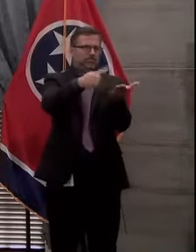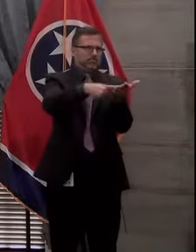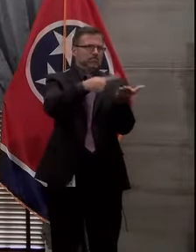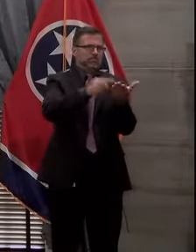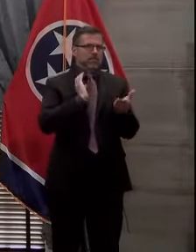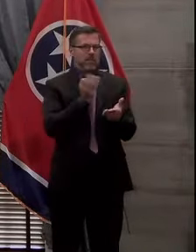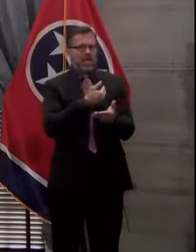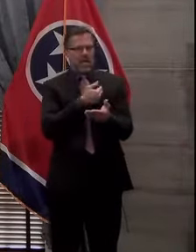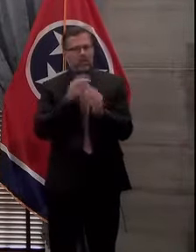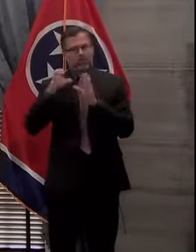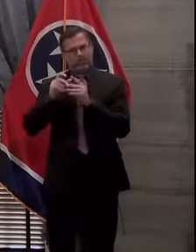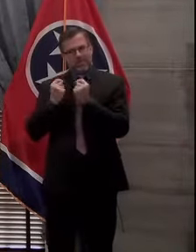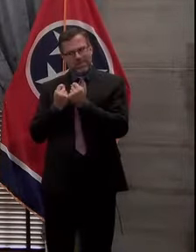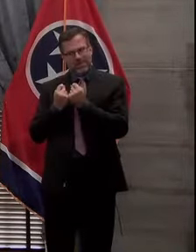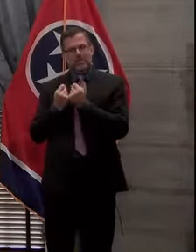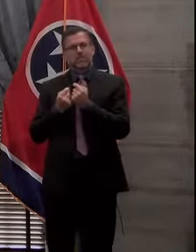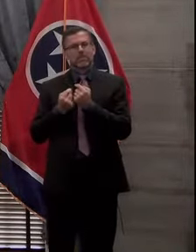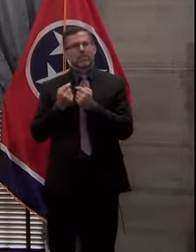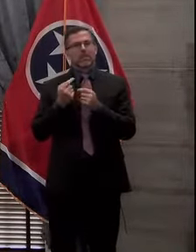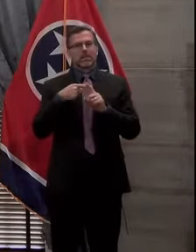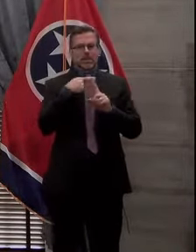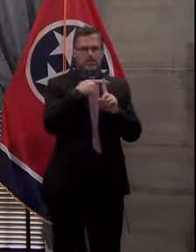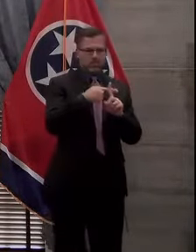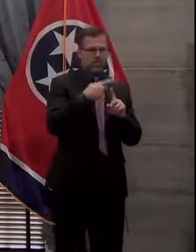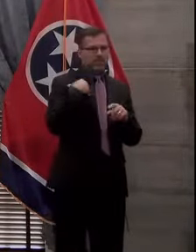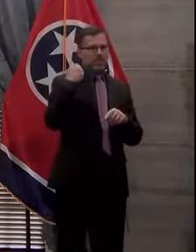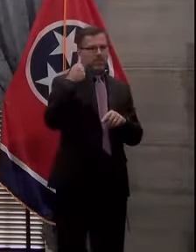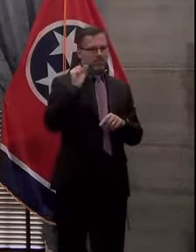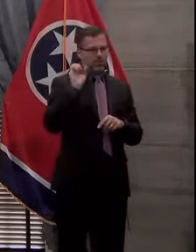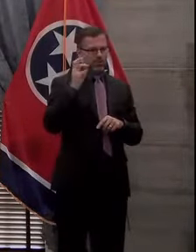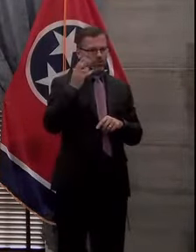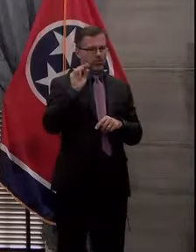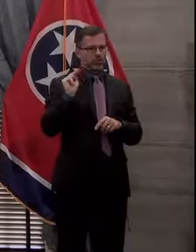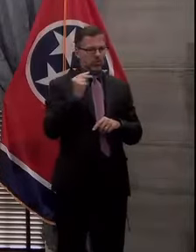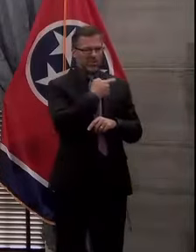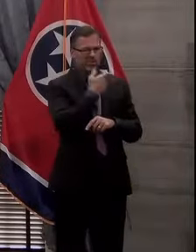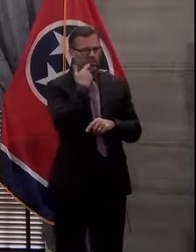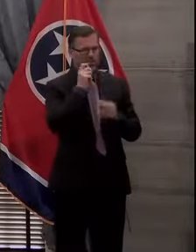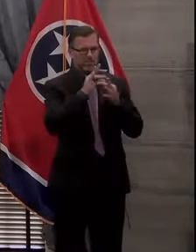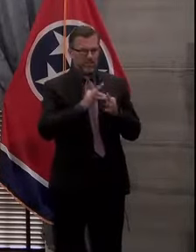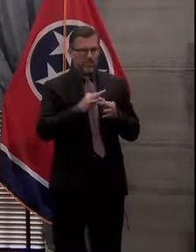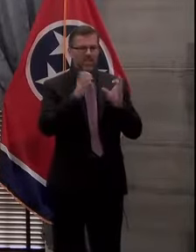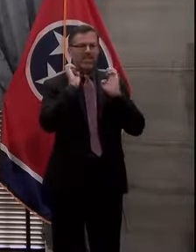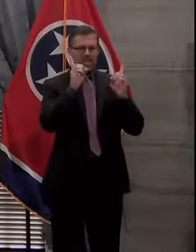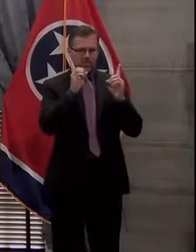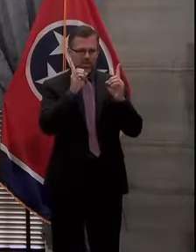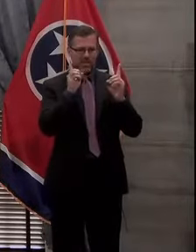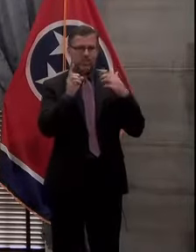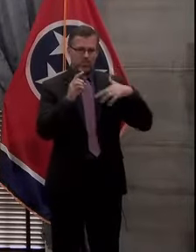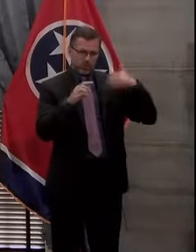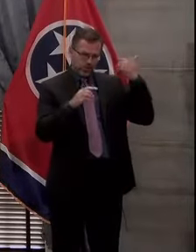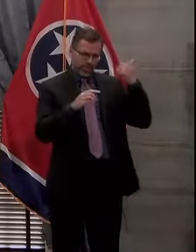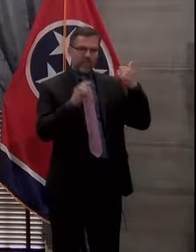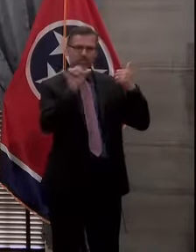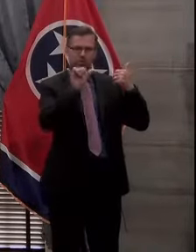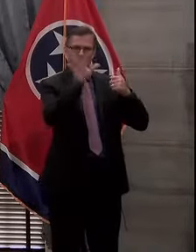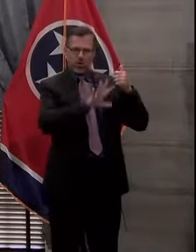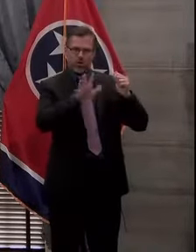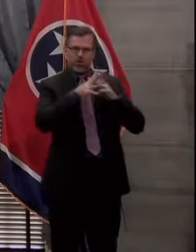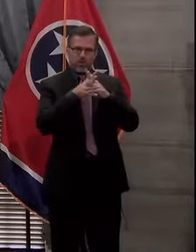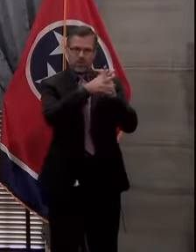our administration as well as Commissioner Schwinn referenced, with a lot of the education chiefs that she's been talking to